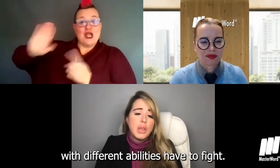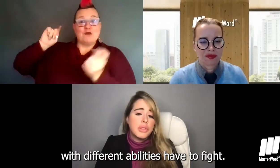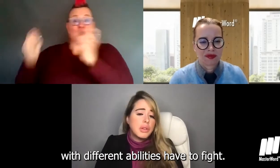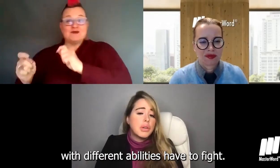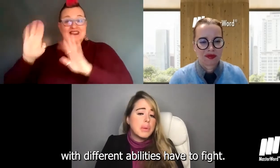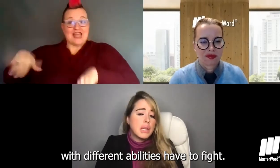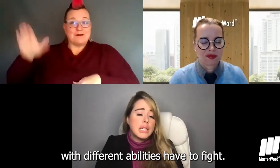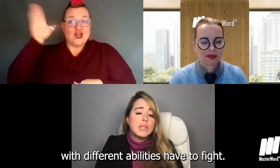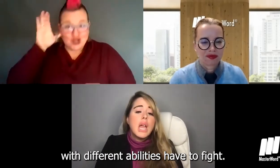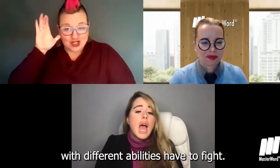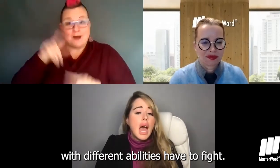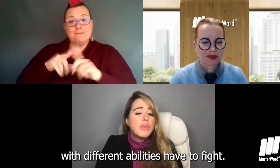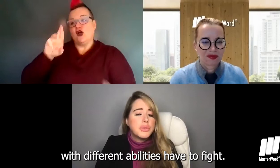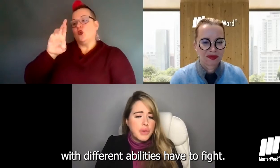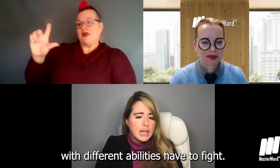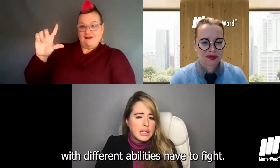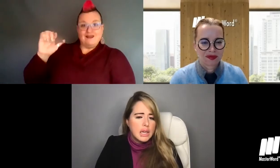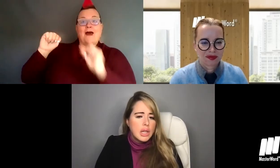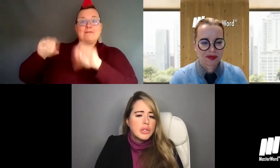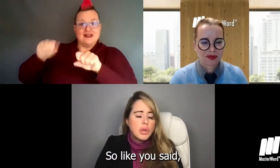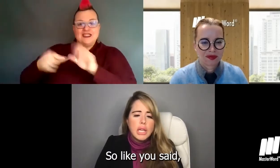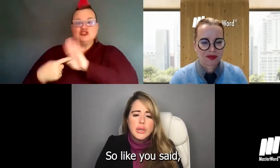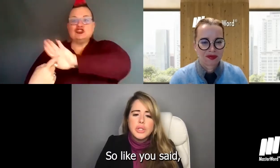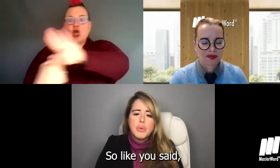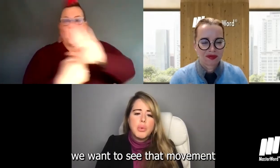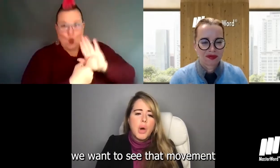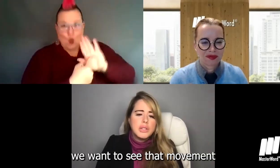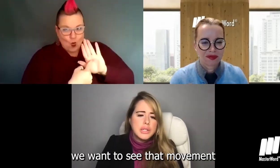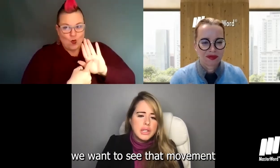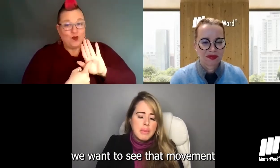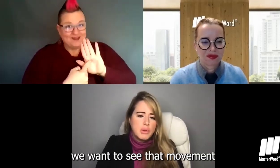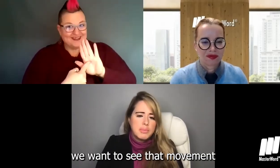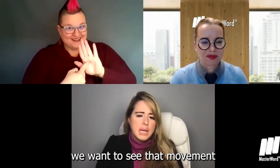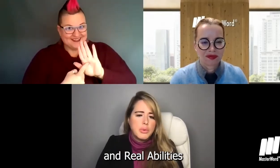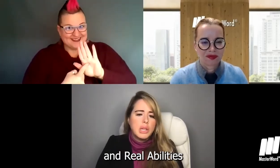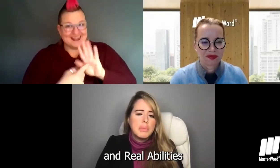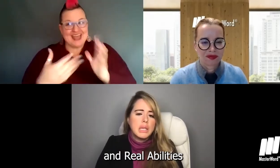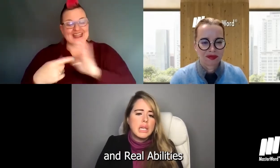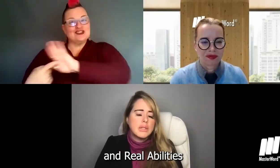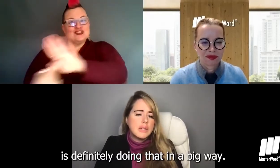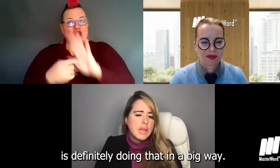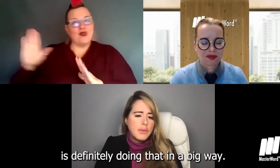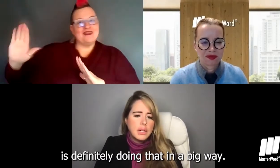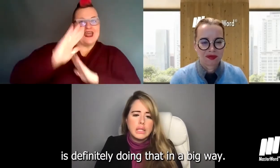with different abilities have to fight. So, like you said, we want to see that movement and real abilities is definitely